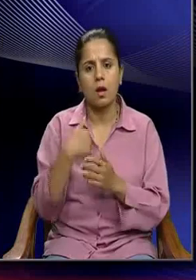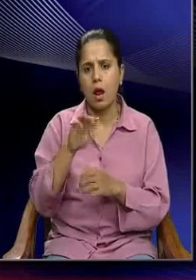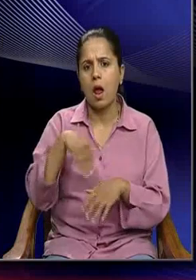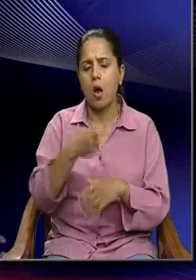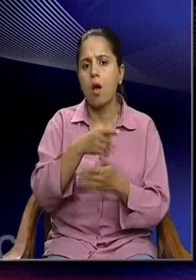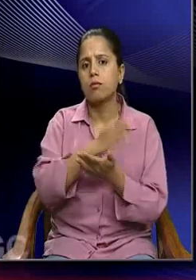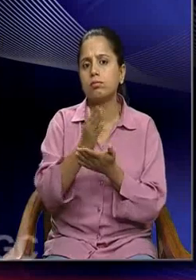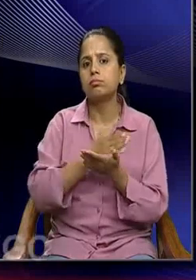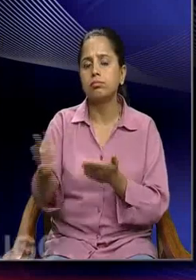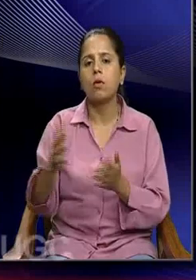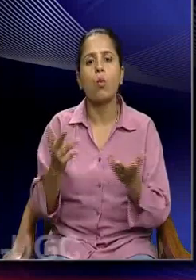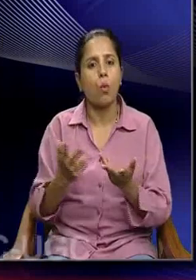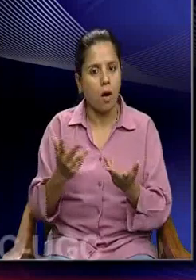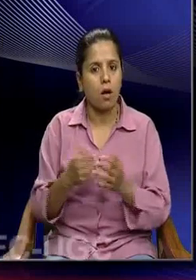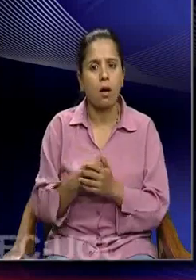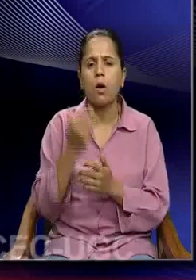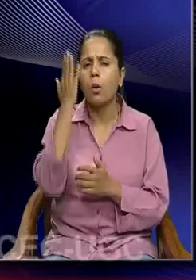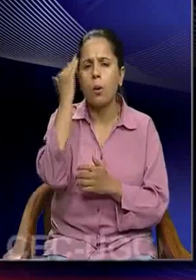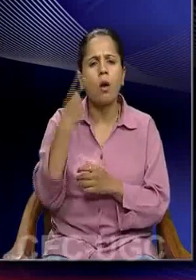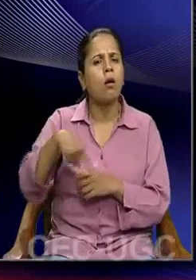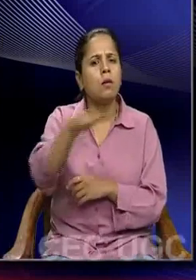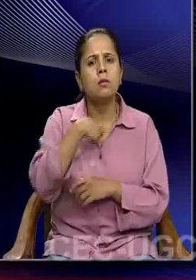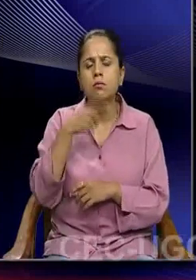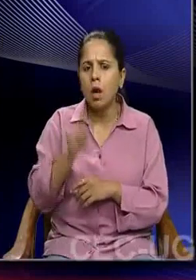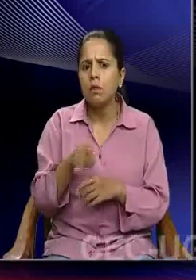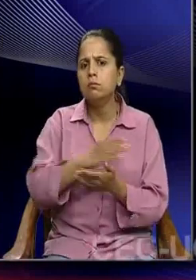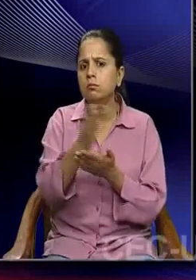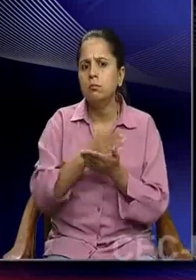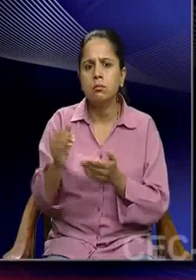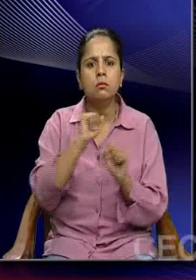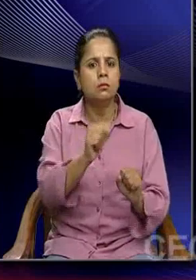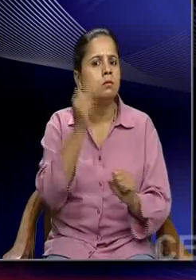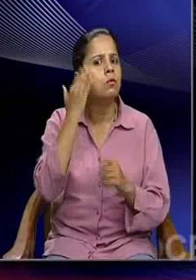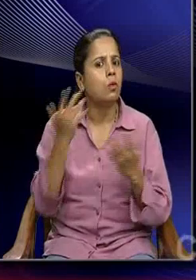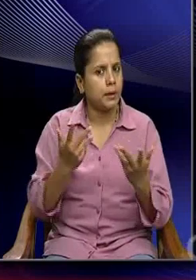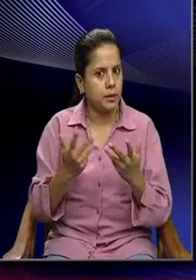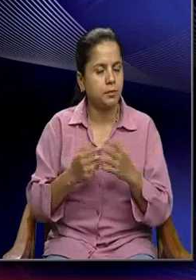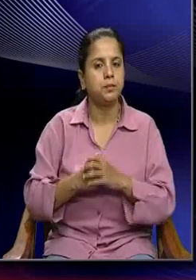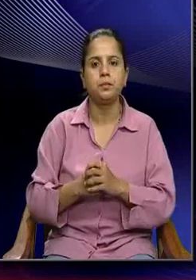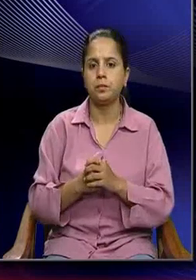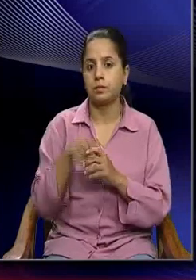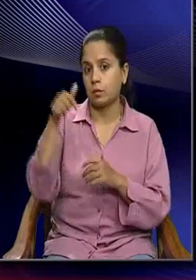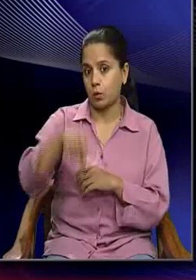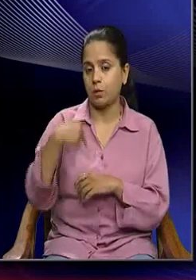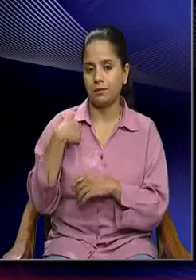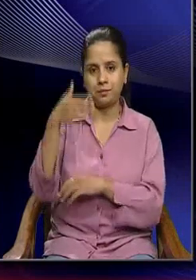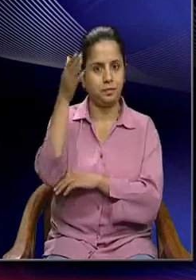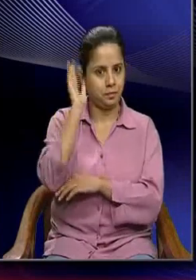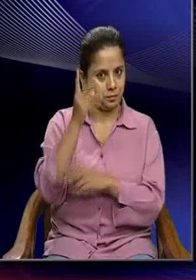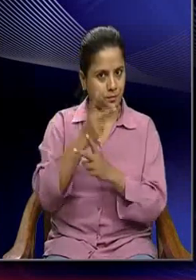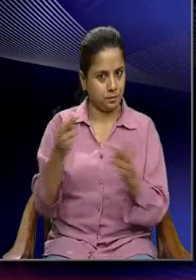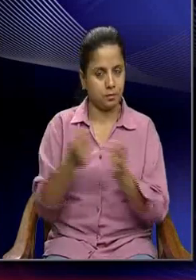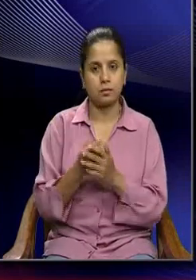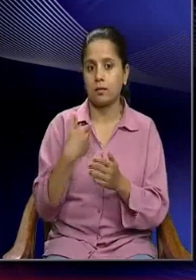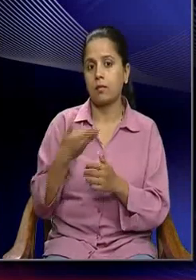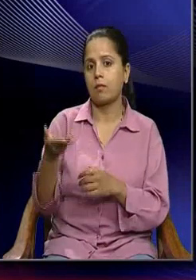them, and why at all do we need to remove them. In today's lecture, we